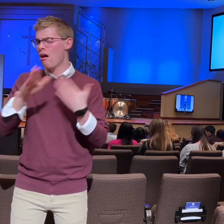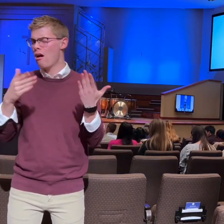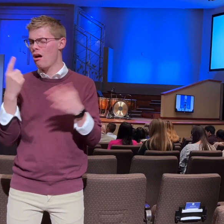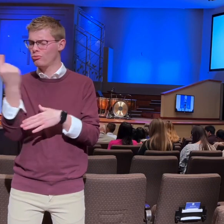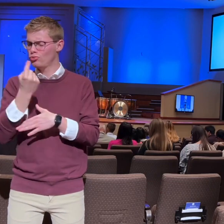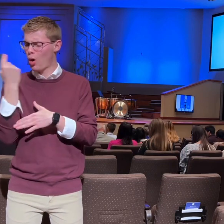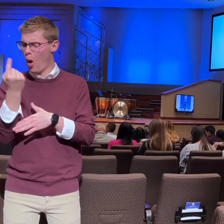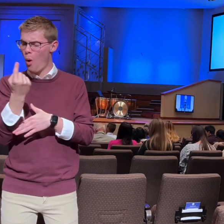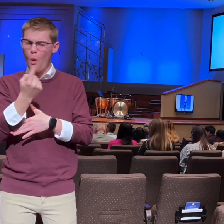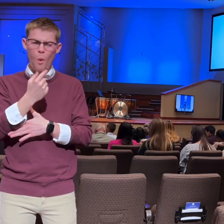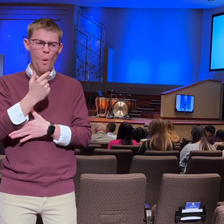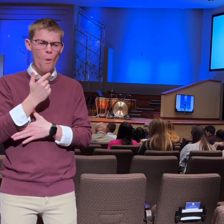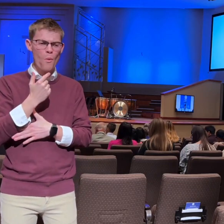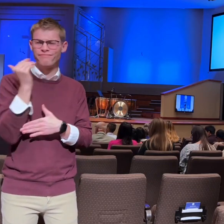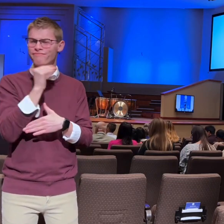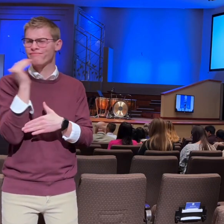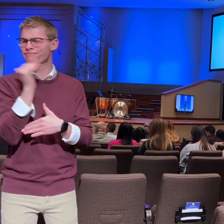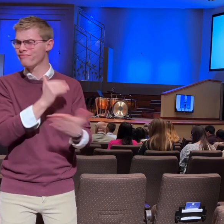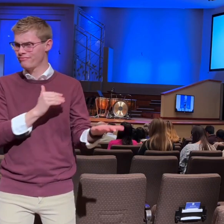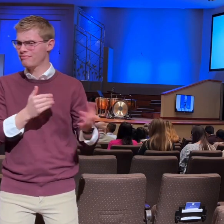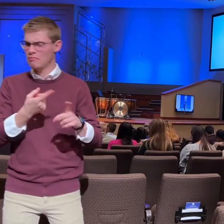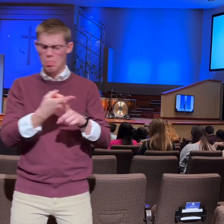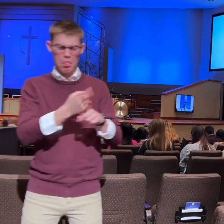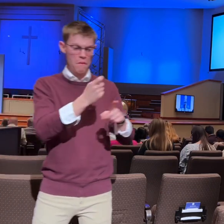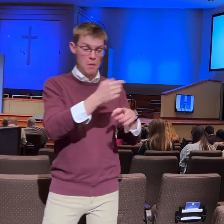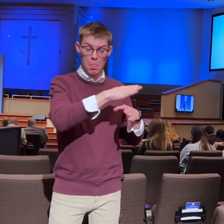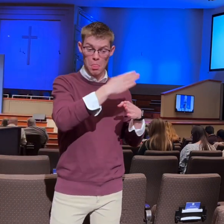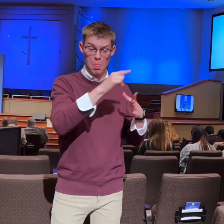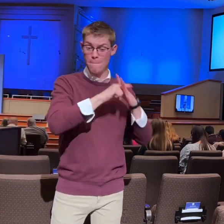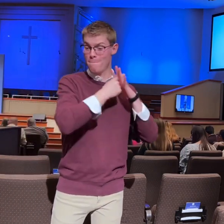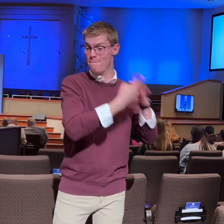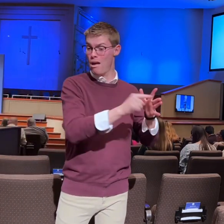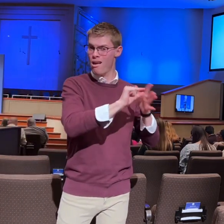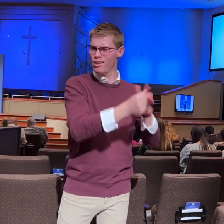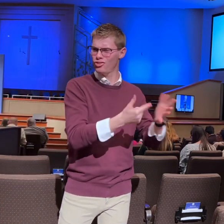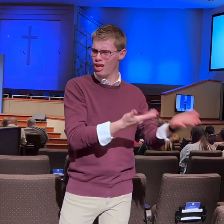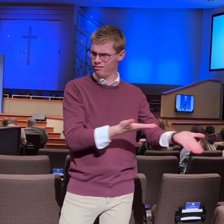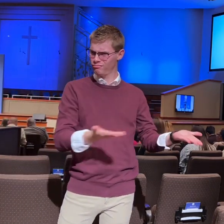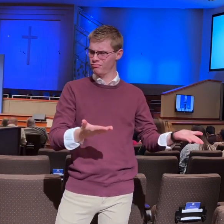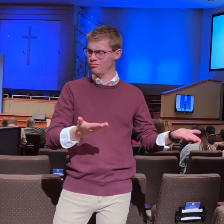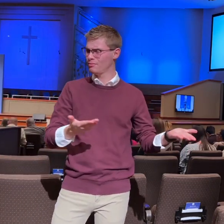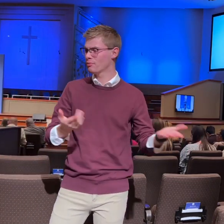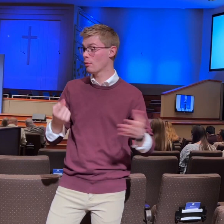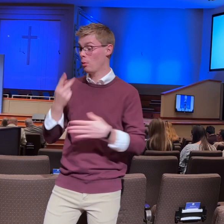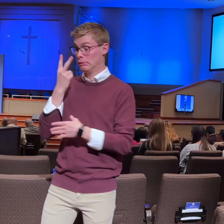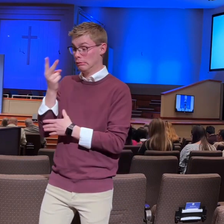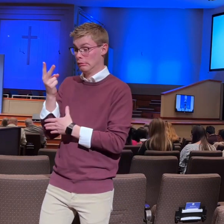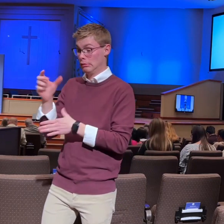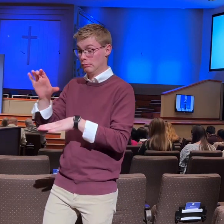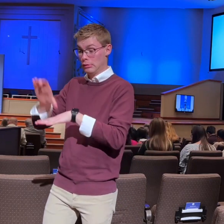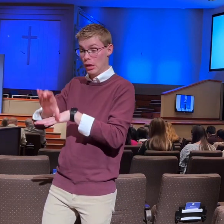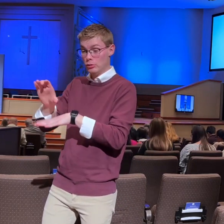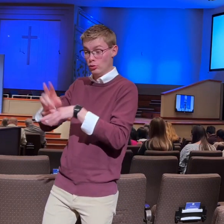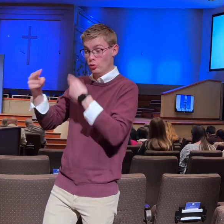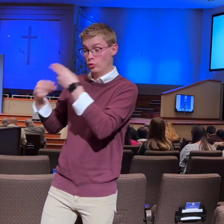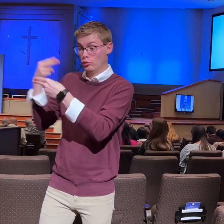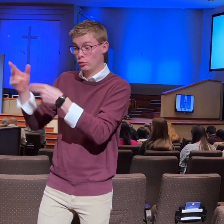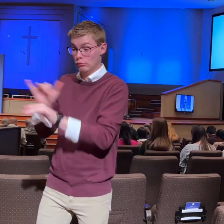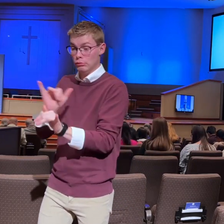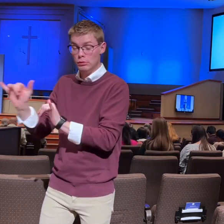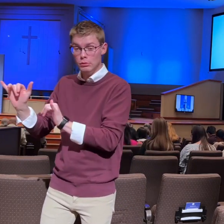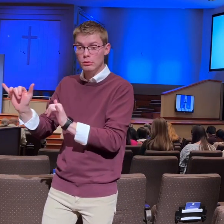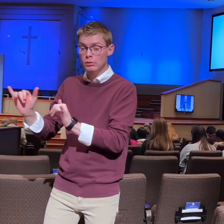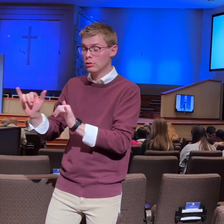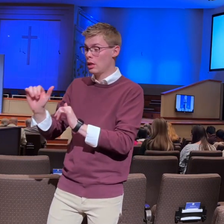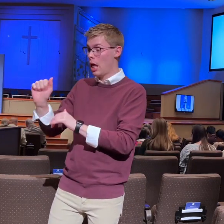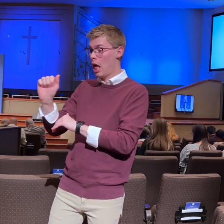of God. We see it in the beginning of creation. We see it in the beginning of the church history. The Bible says in Acts 15, verse 1,